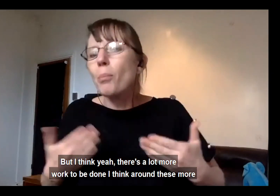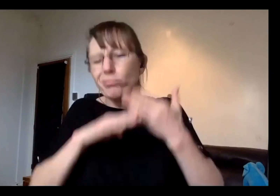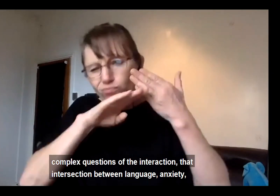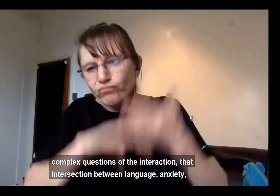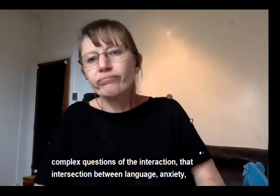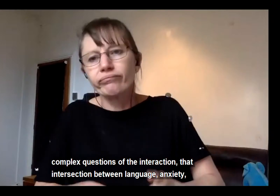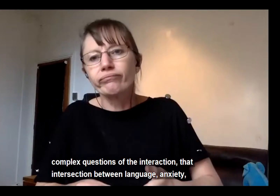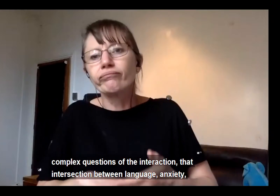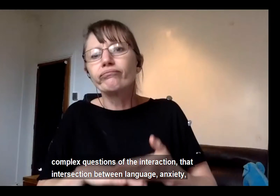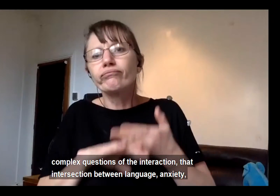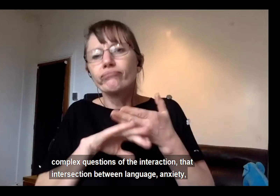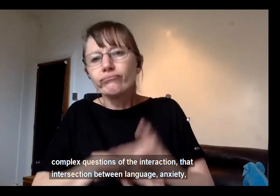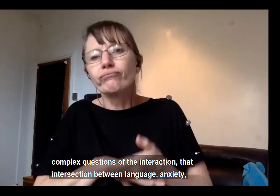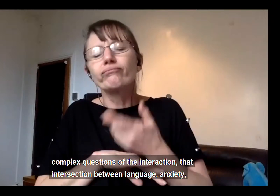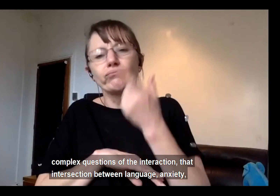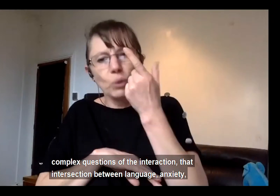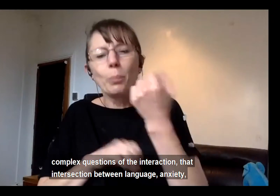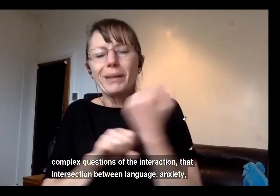think, around